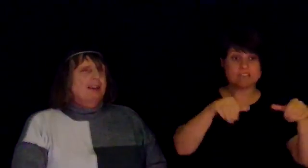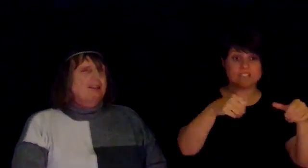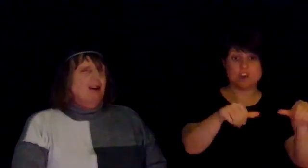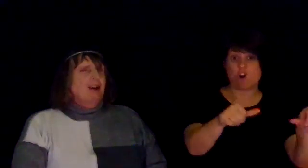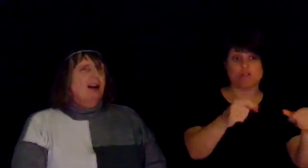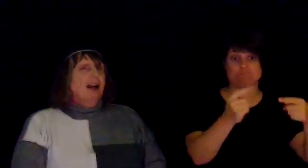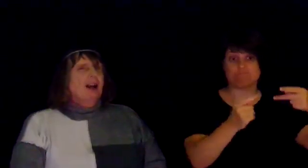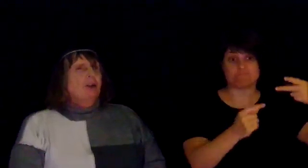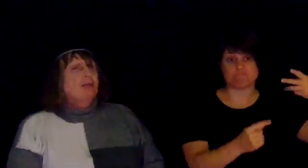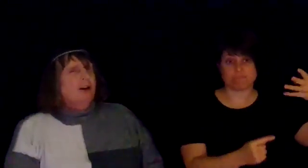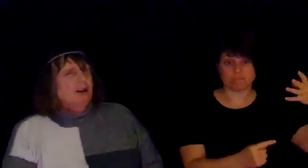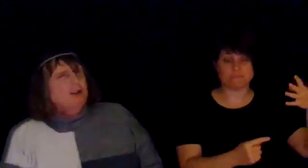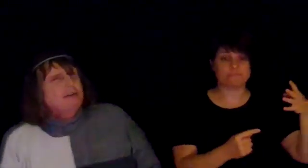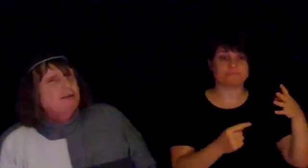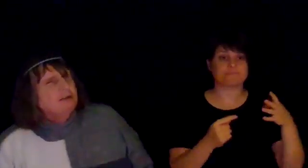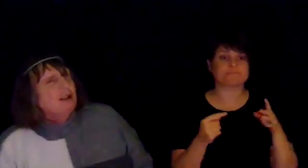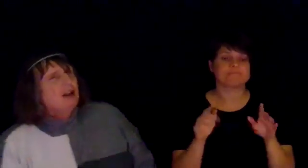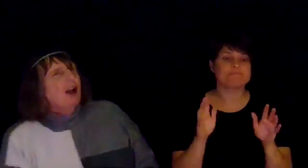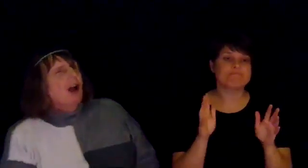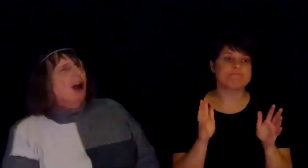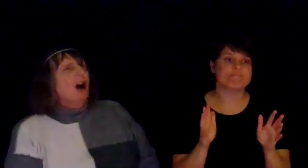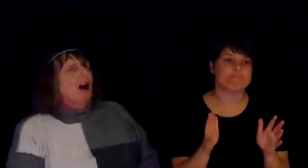physiotherapy, etc. However,